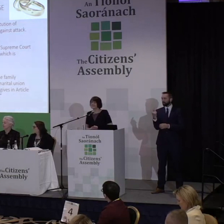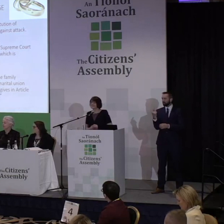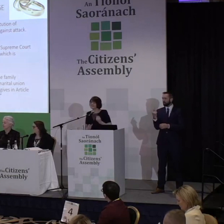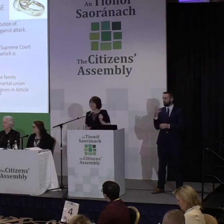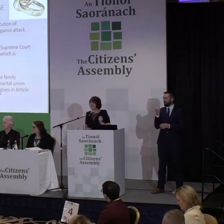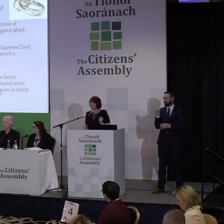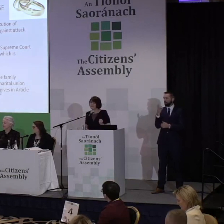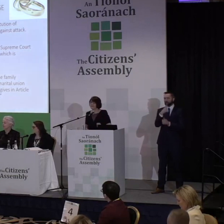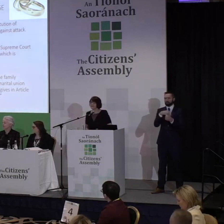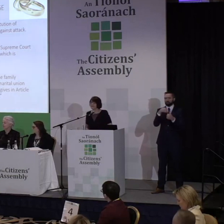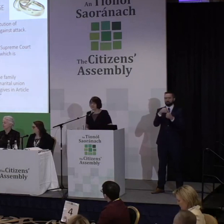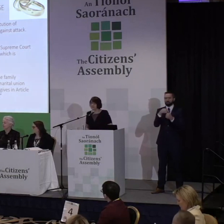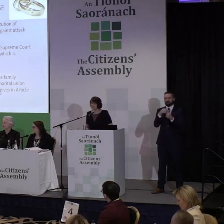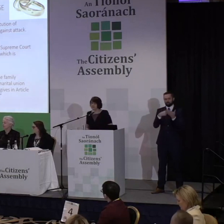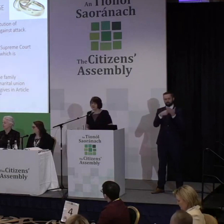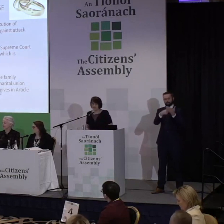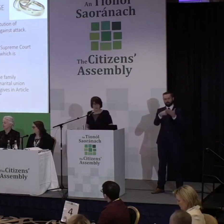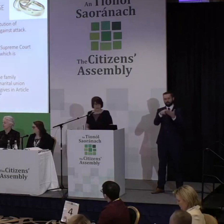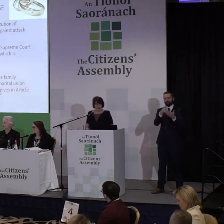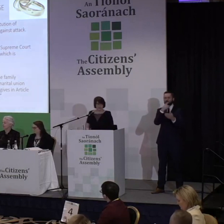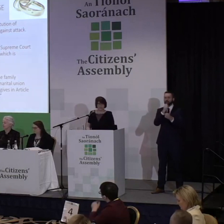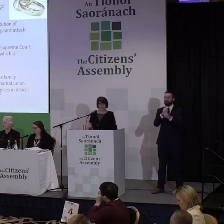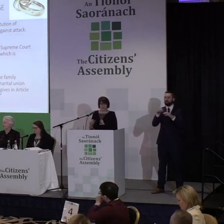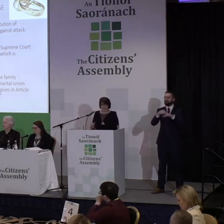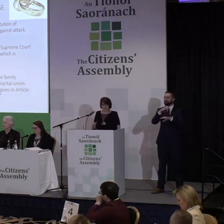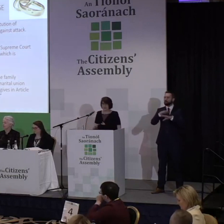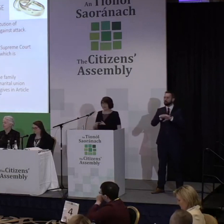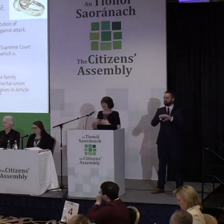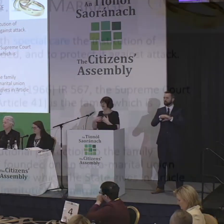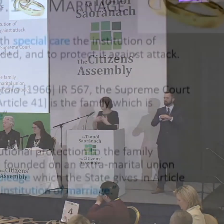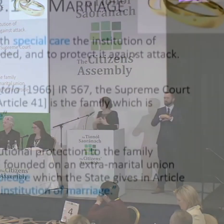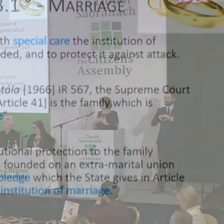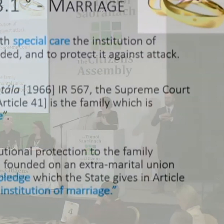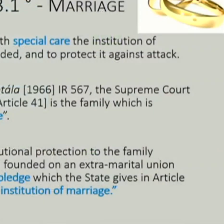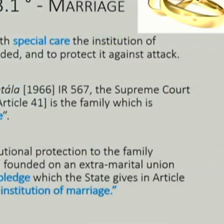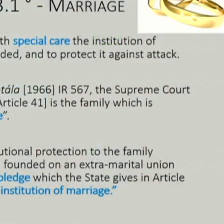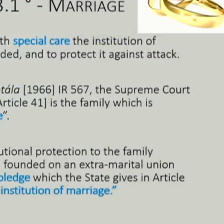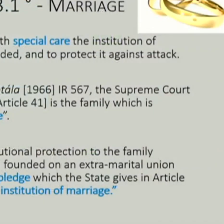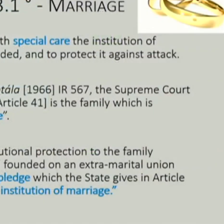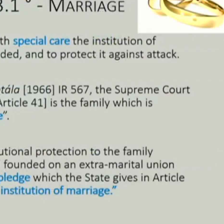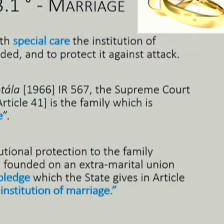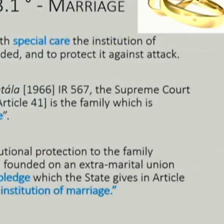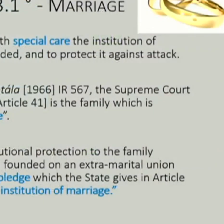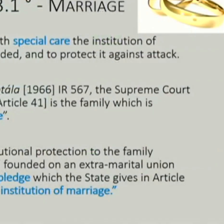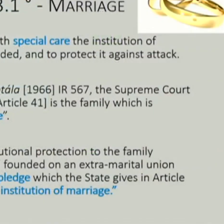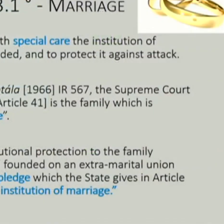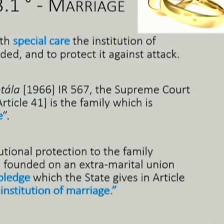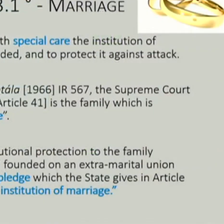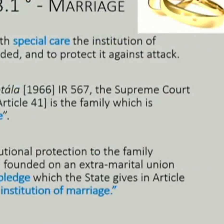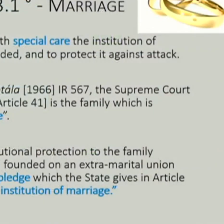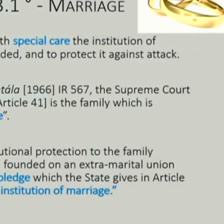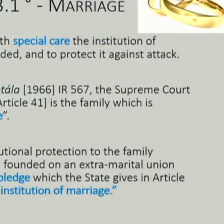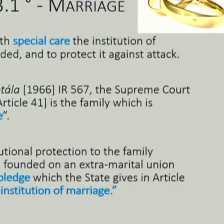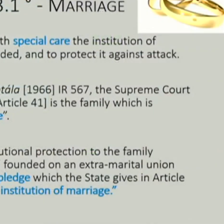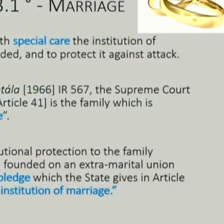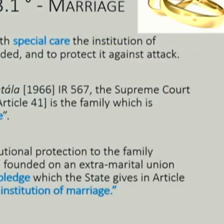is this specific reference to marriage. So the state has committed itself to guarding